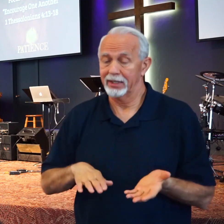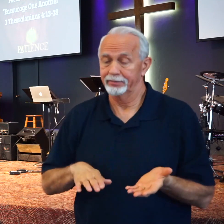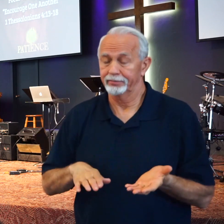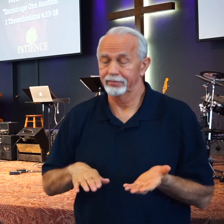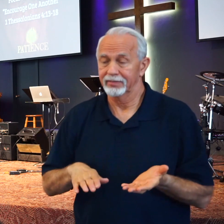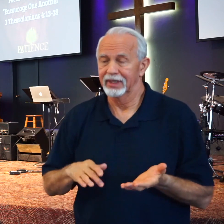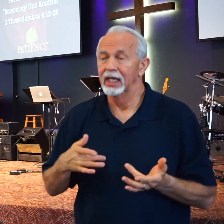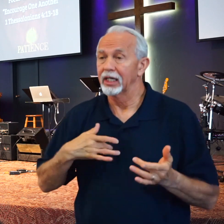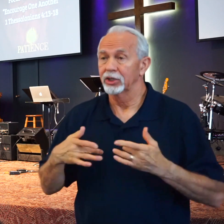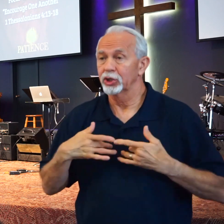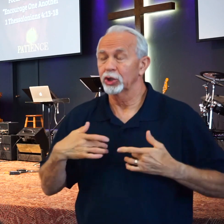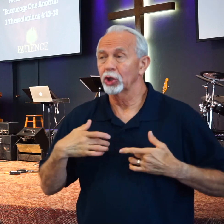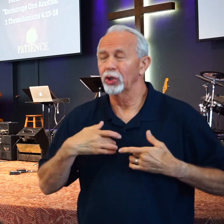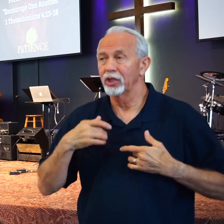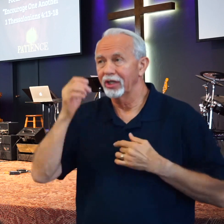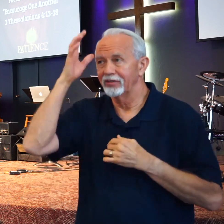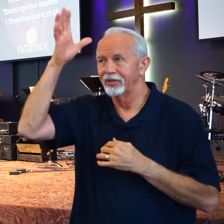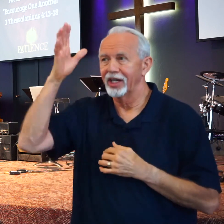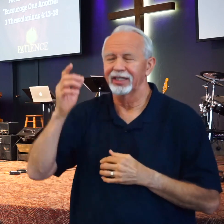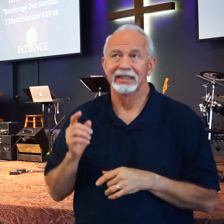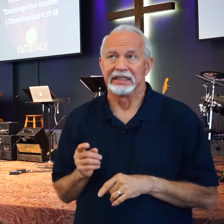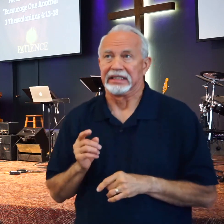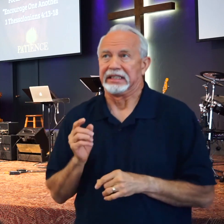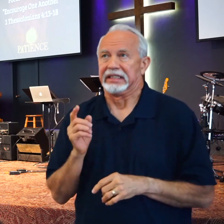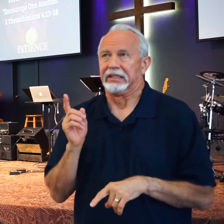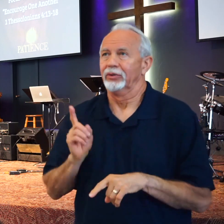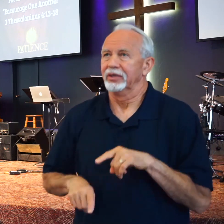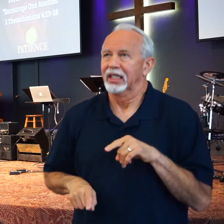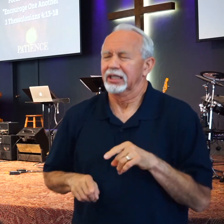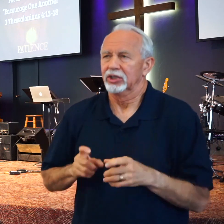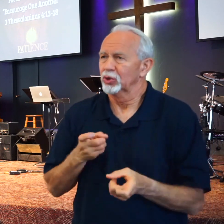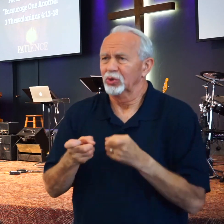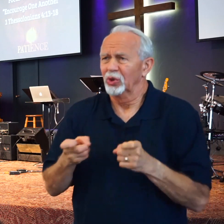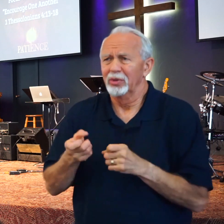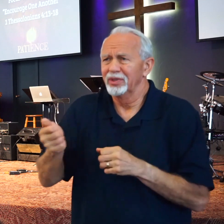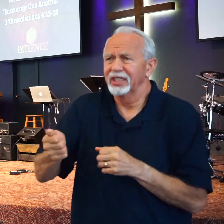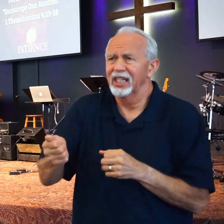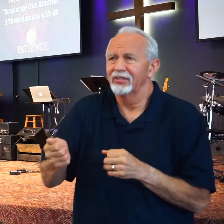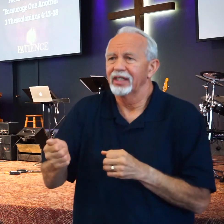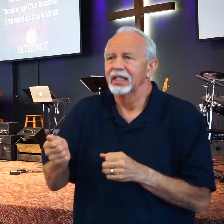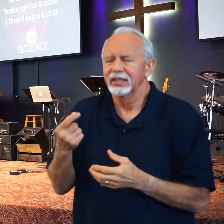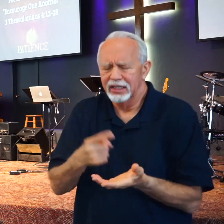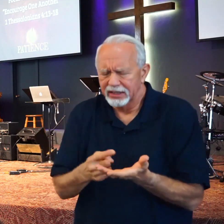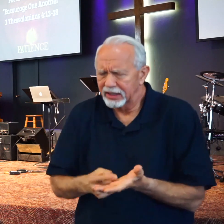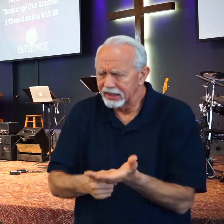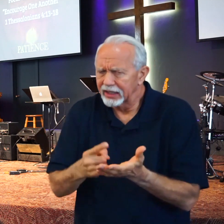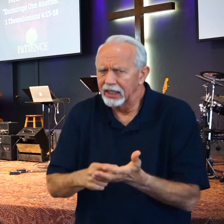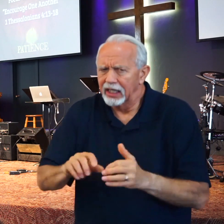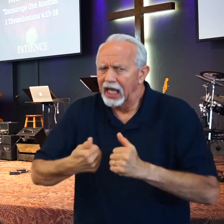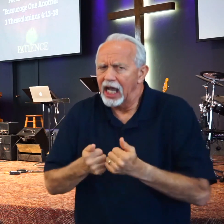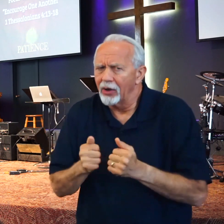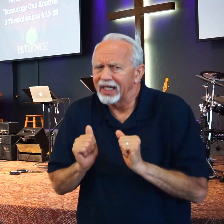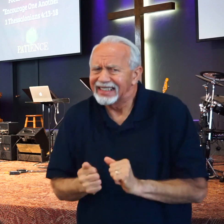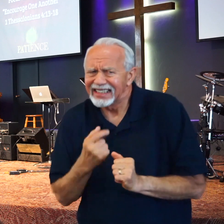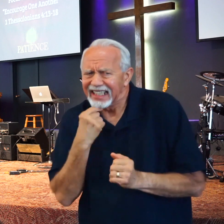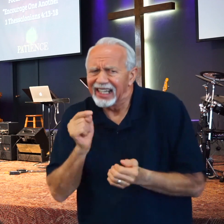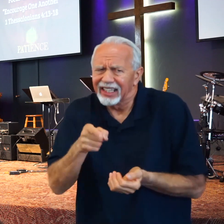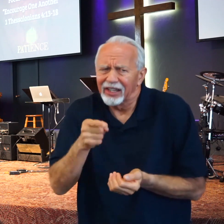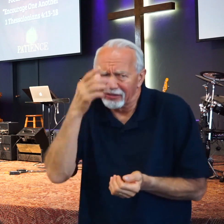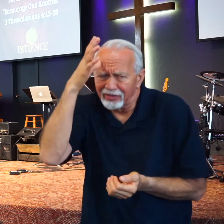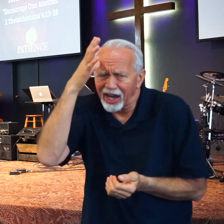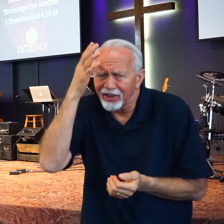Concerned that the father would be inconsolable, they discussed among themselves how they might tell him the